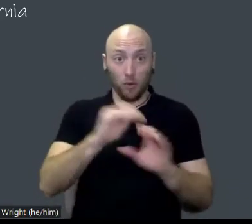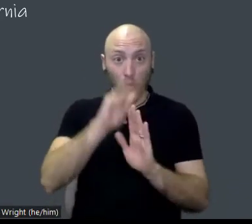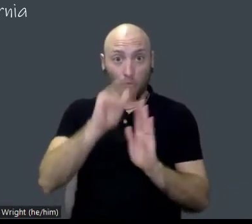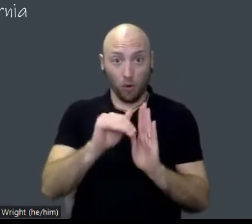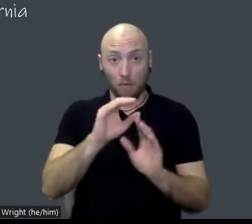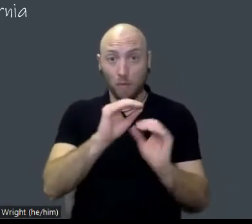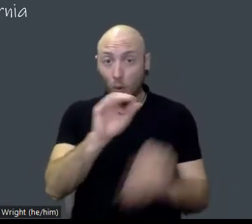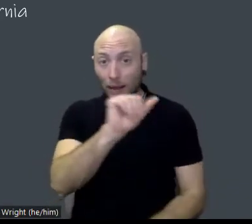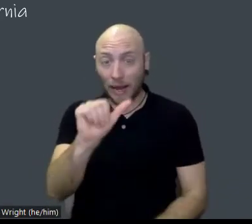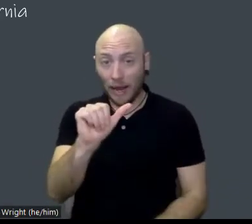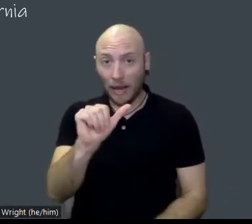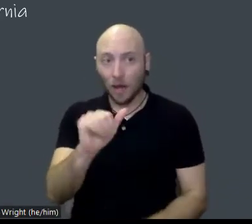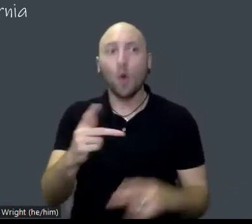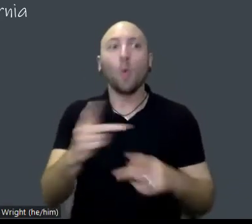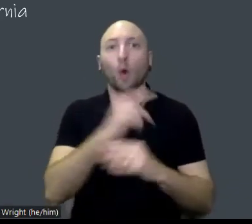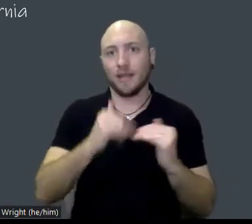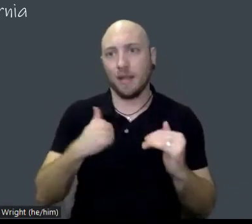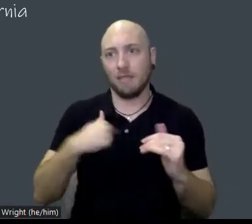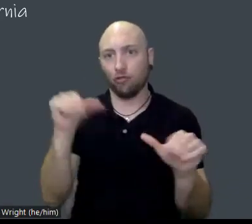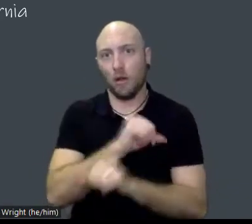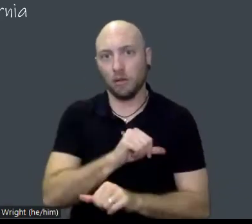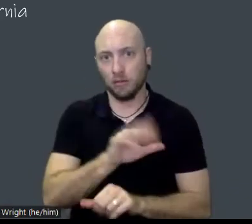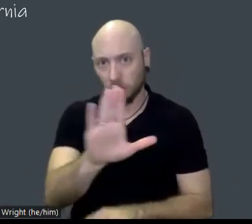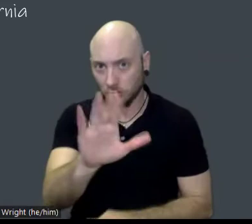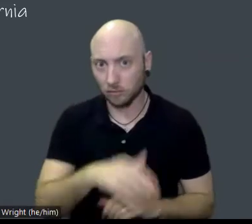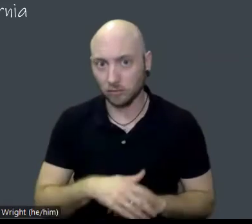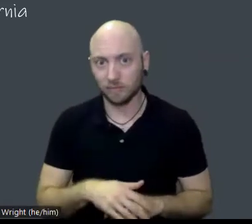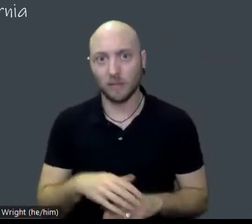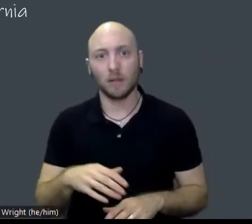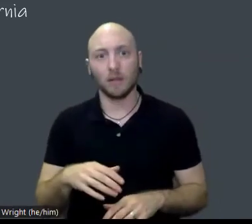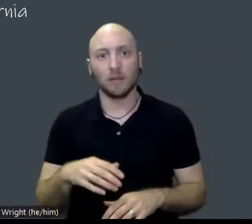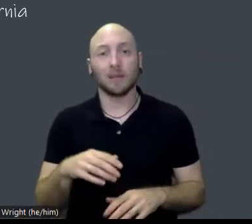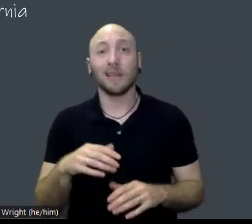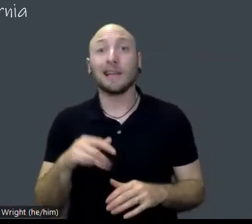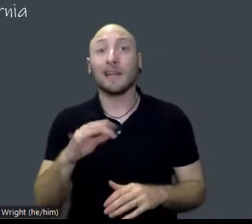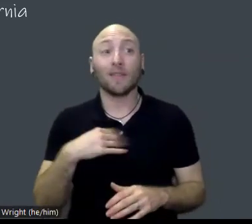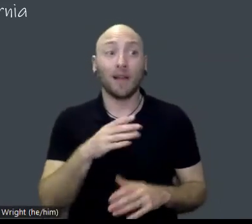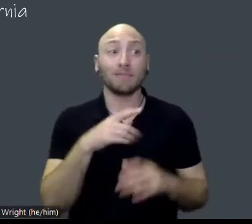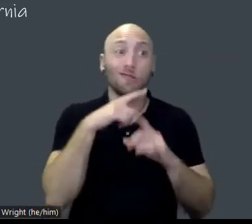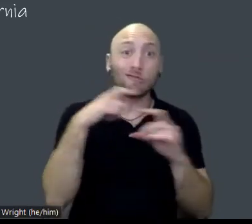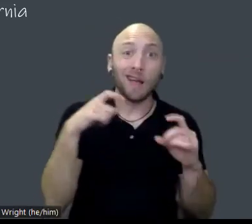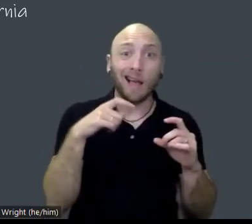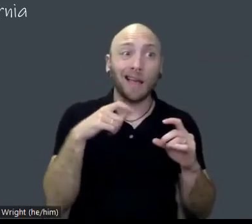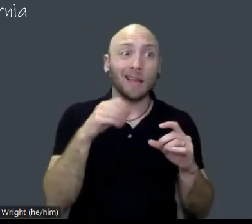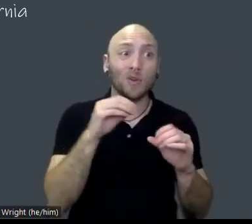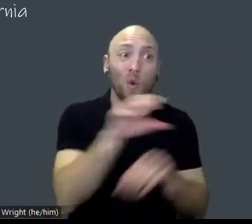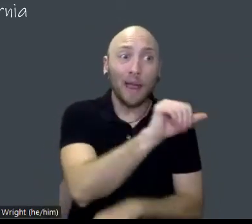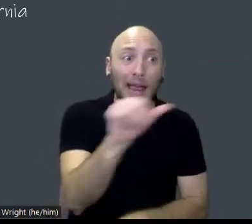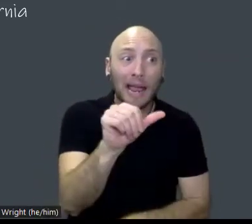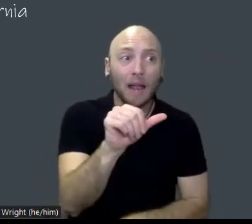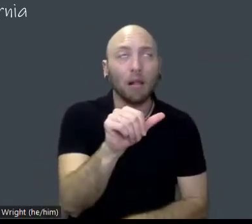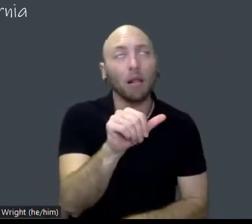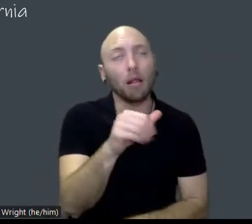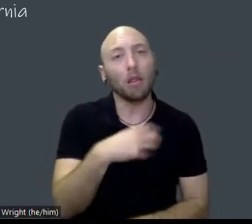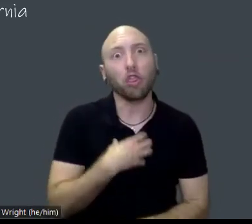more harm than me loaded. Like I'm more miserable. Like it's just, there's no point. So I have to do this.